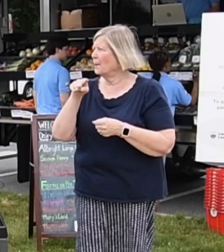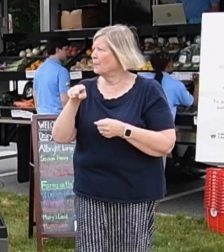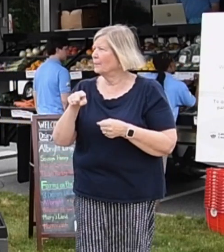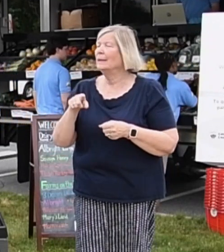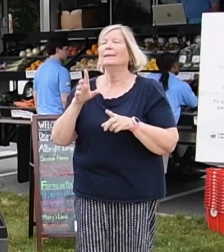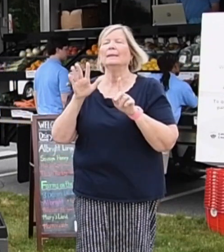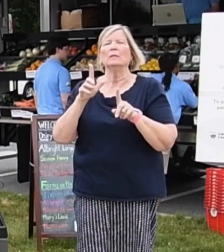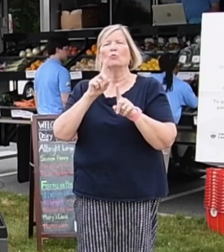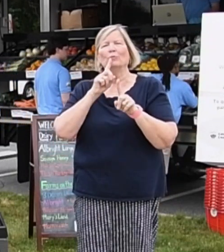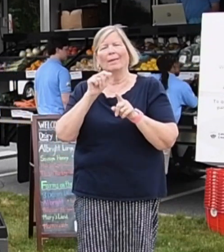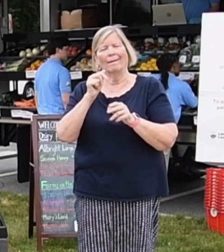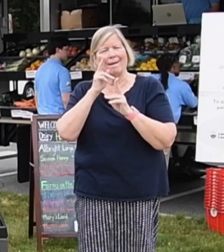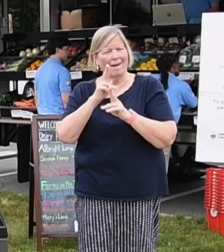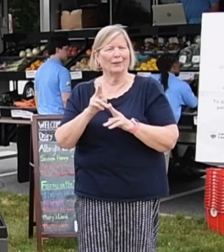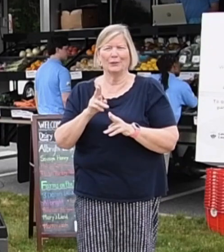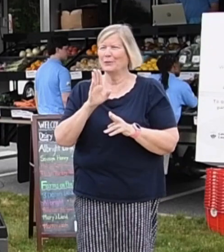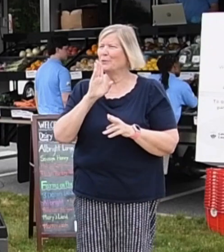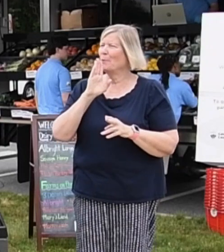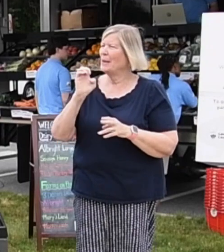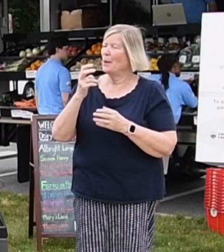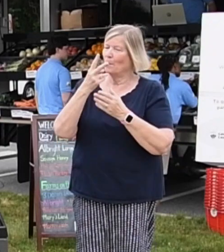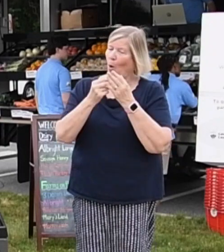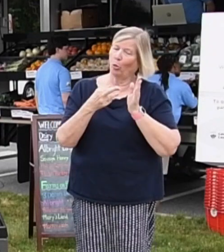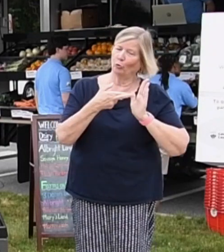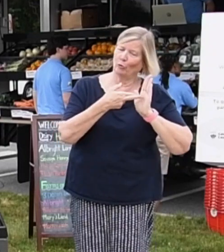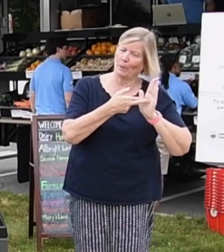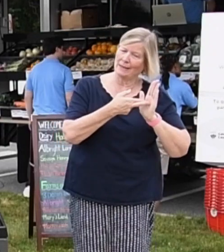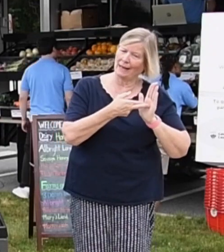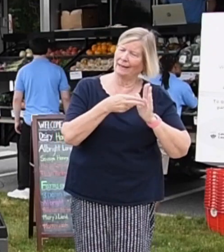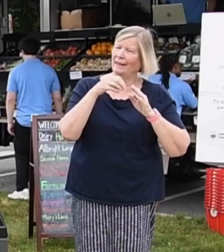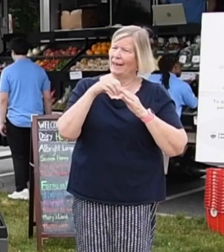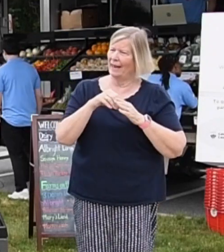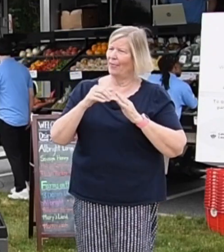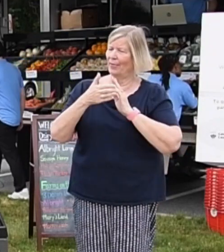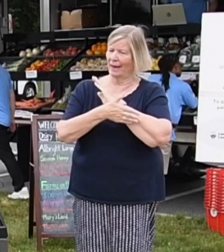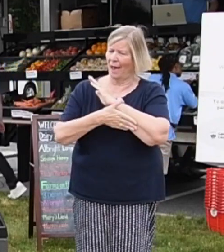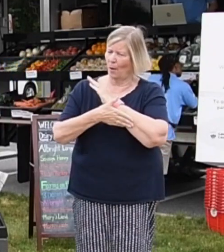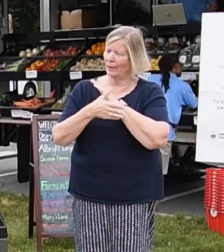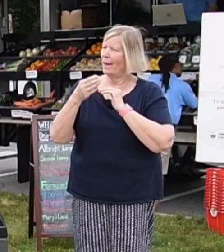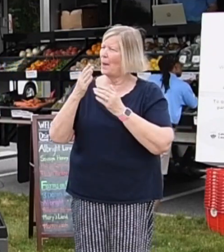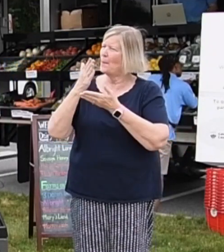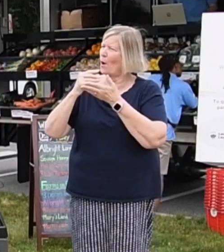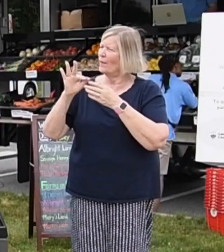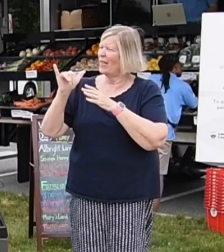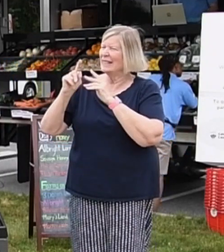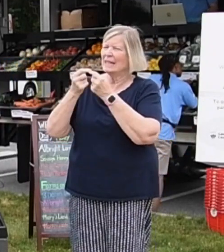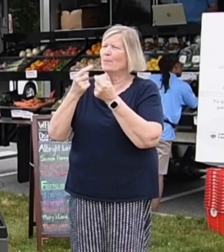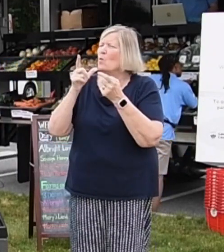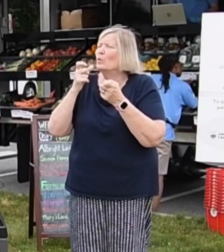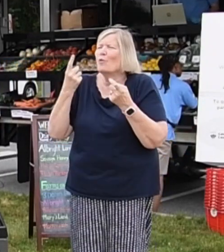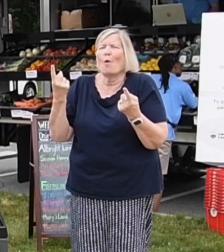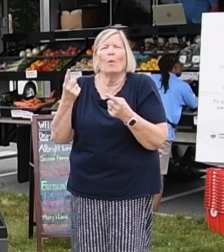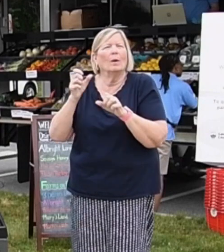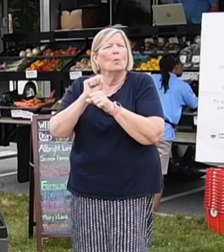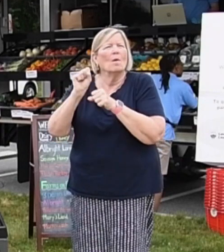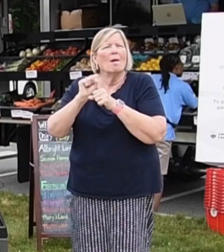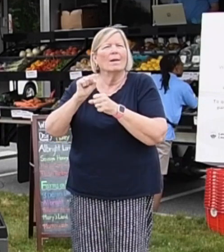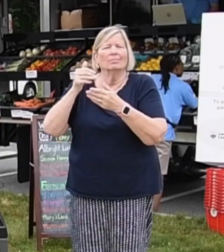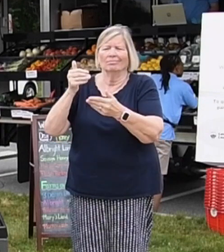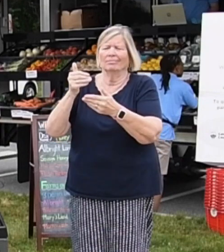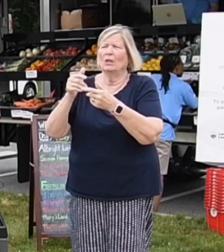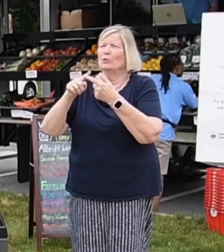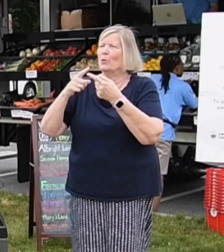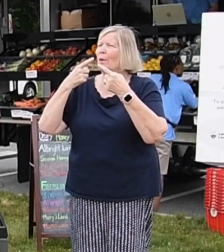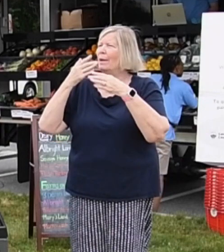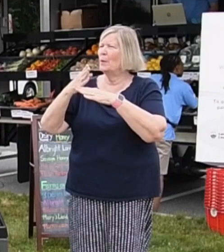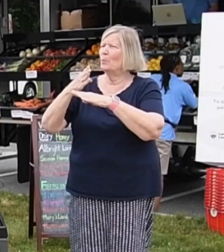is really an honor to be both represented in a county, but also part of that team that's always working towards improving things in